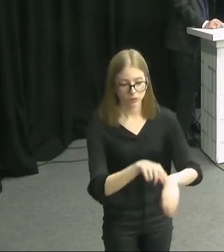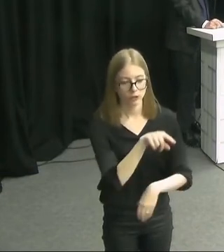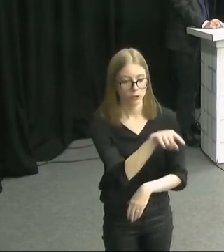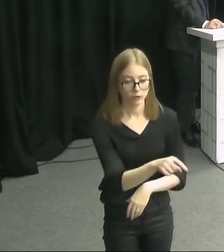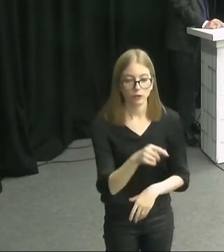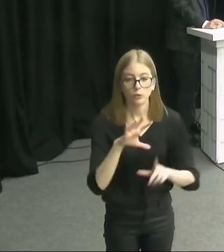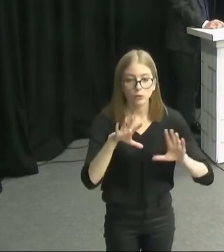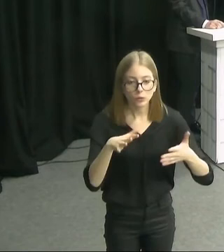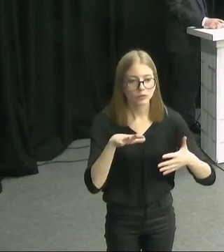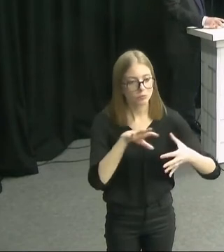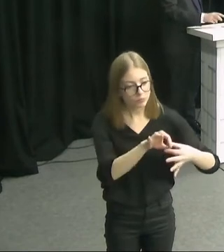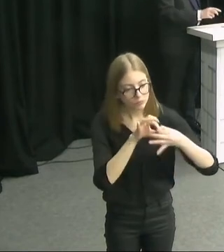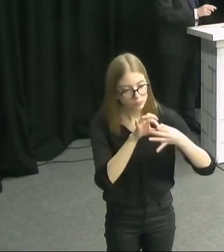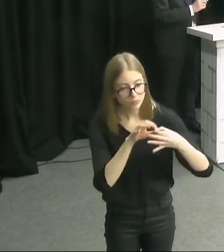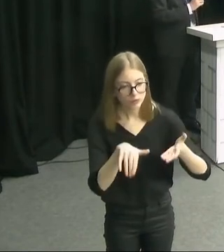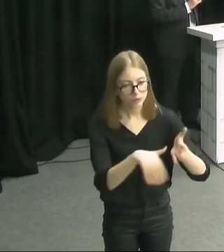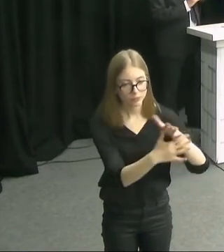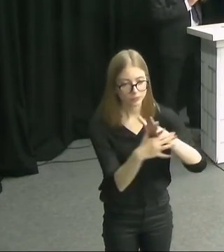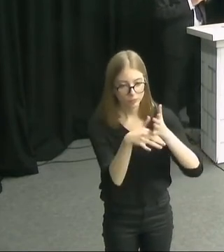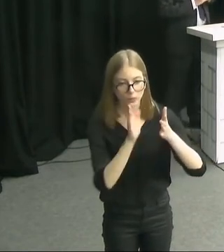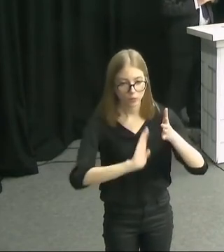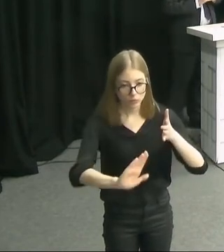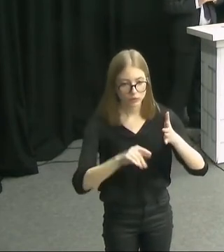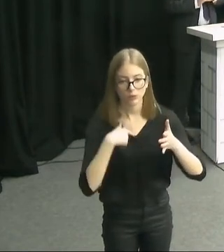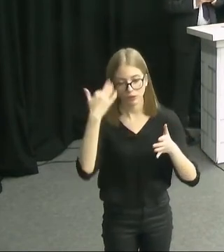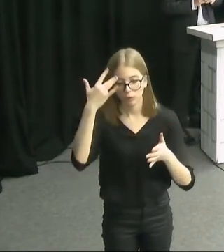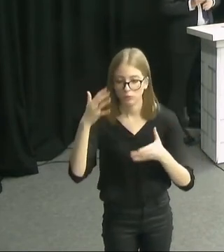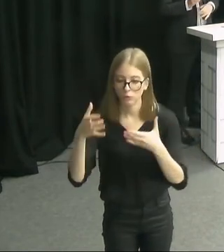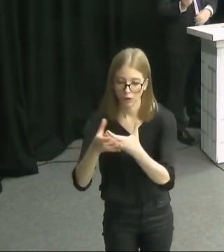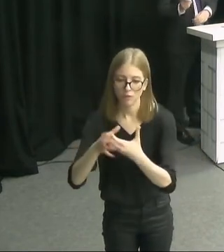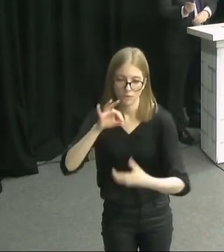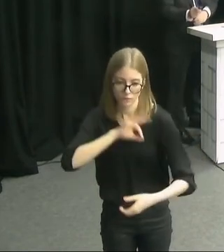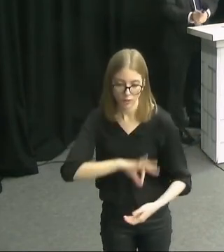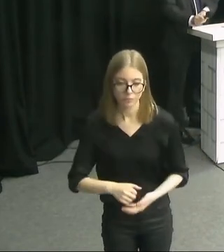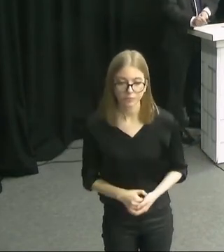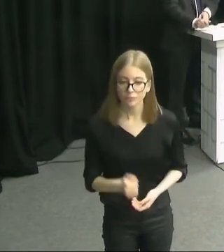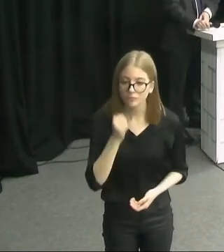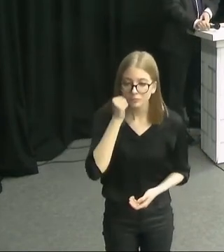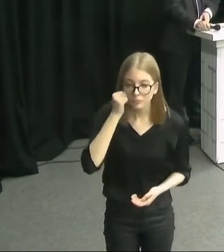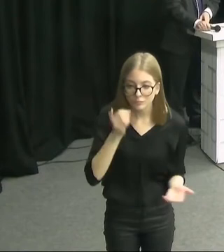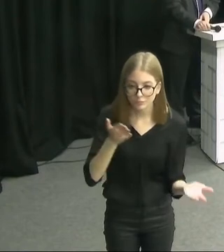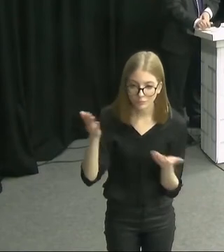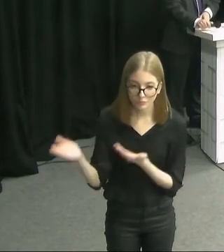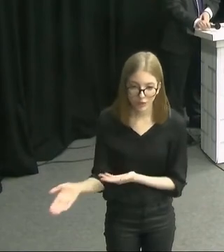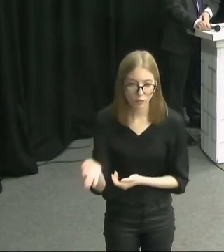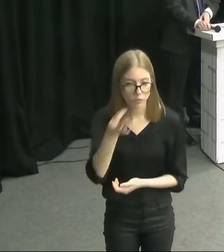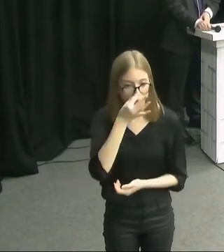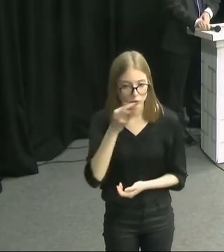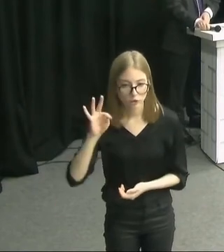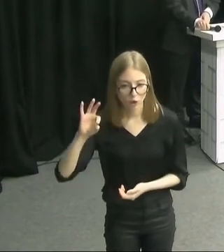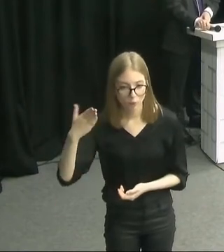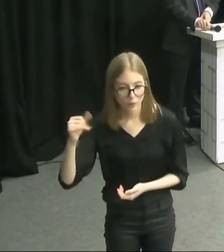Thank you for the question, because this question is now a opportunity for me to thank